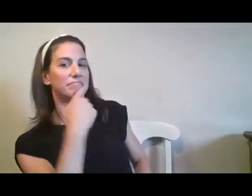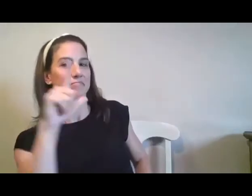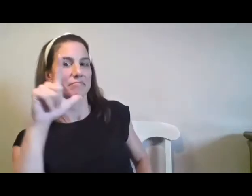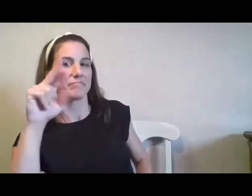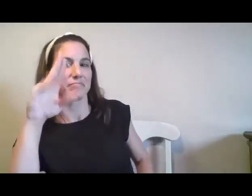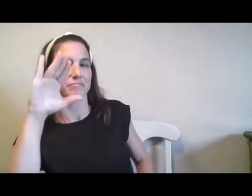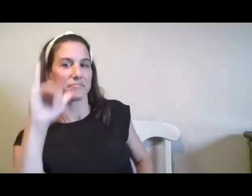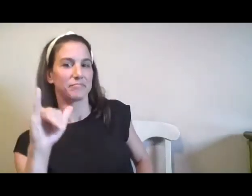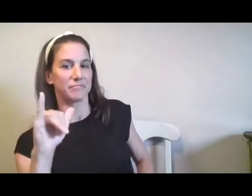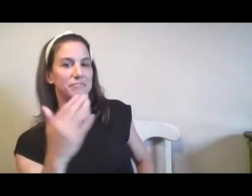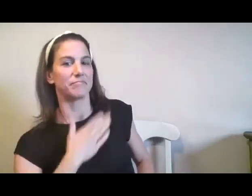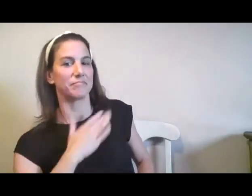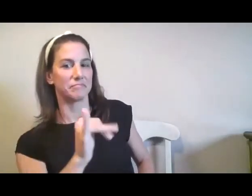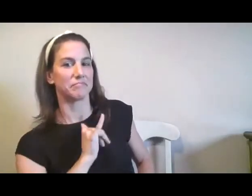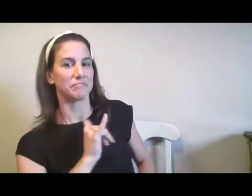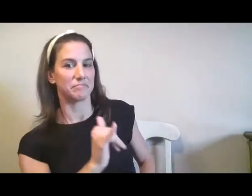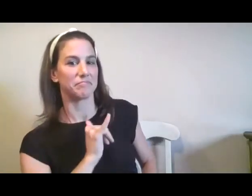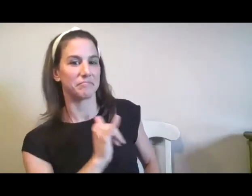Lucy.